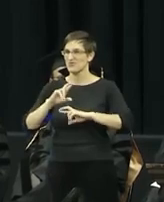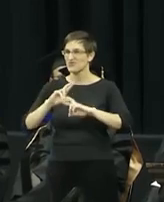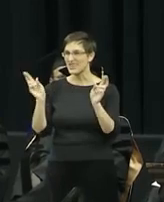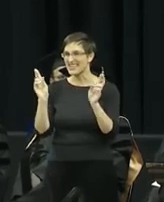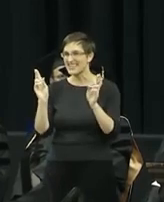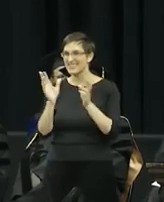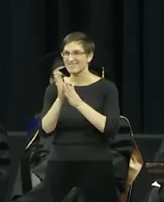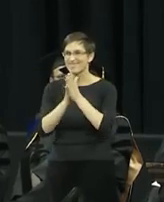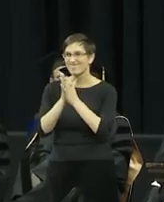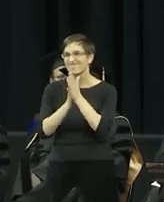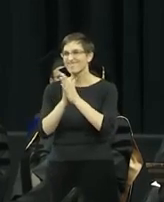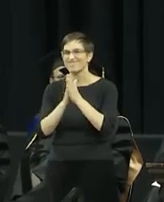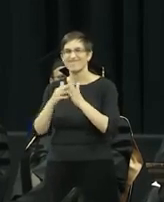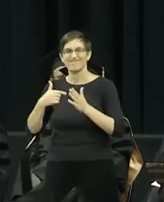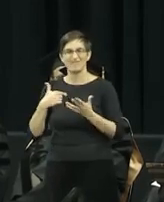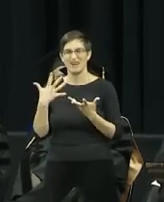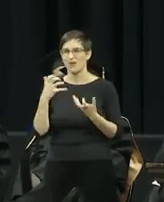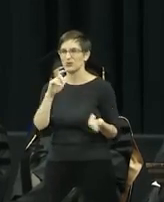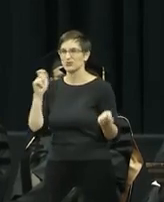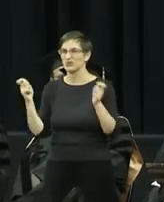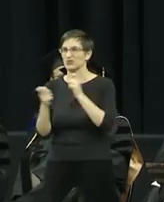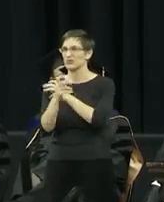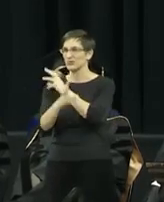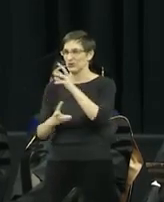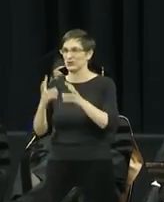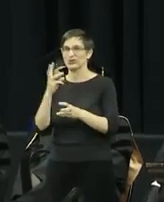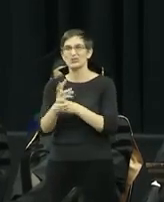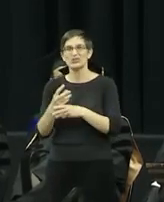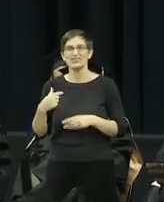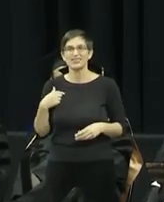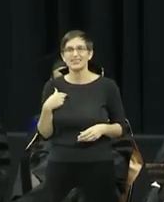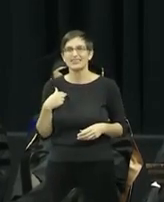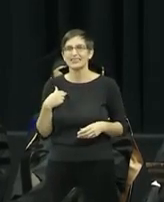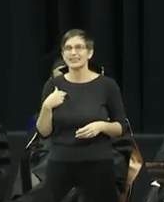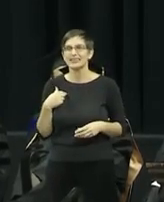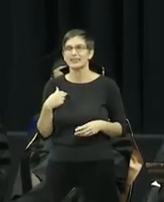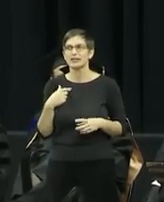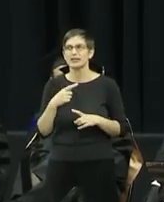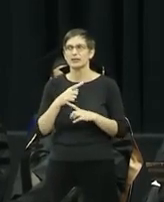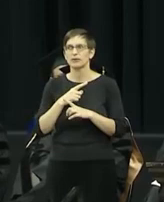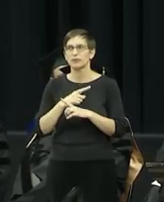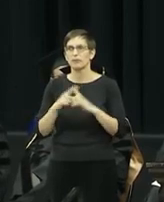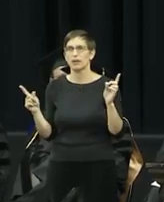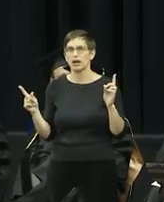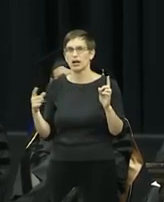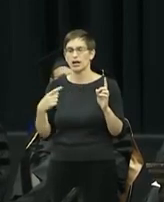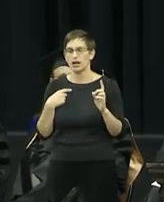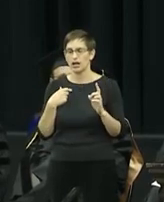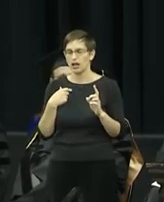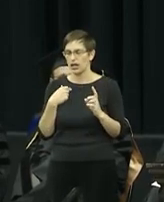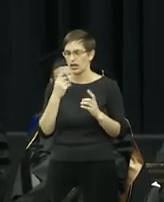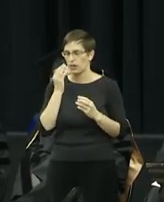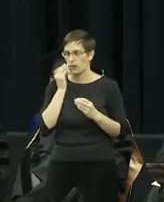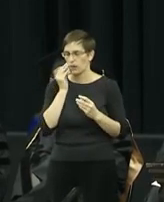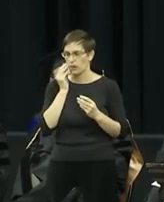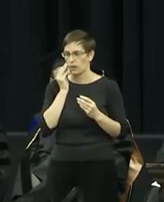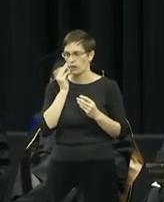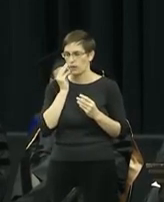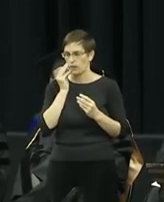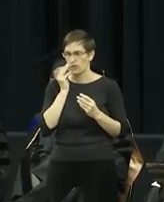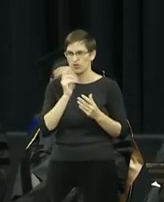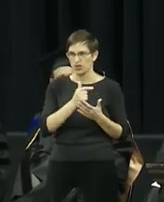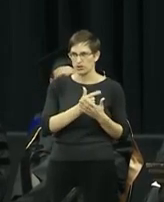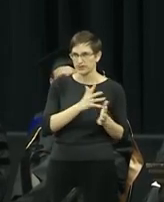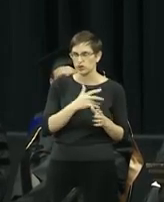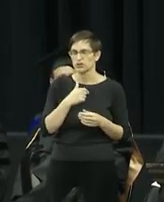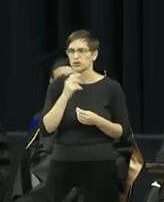bushy-tailed, I wanted to change the world. But as I sat and contemplated those questions following